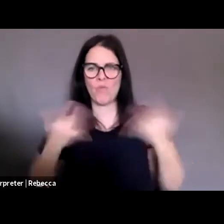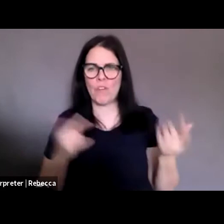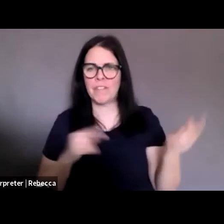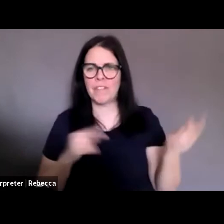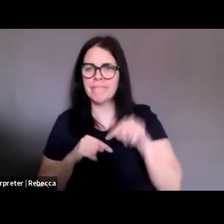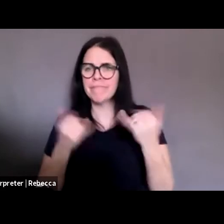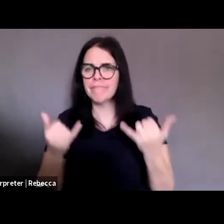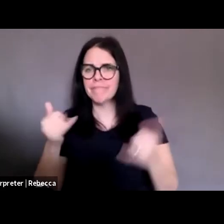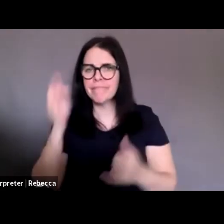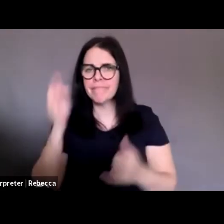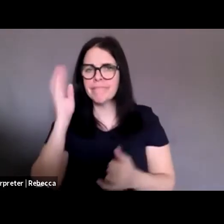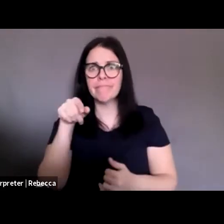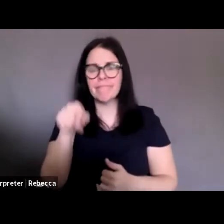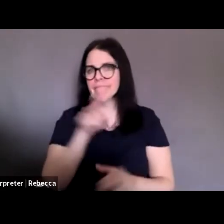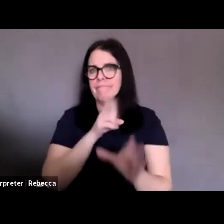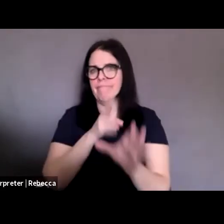really amazing webinar.